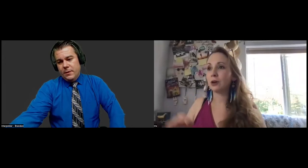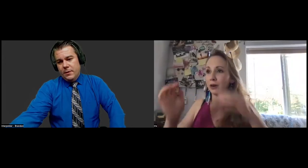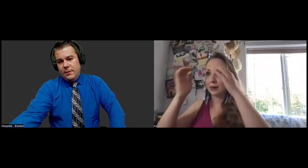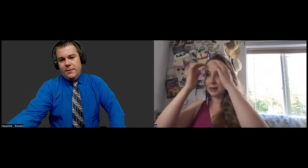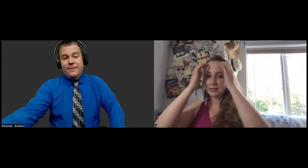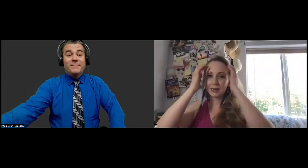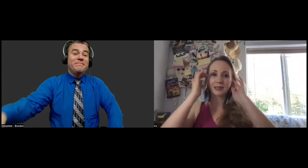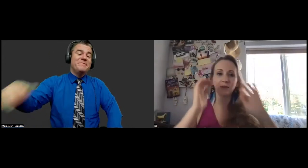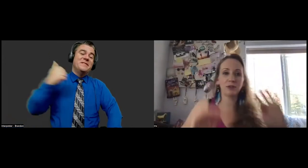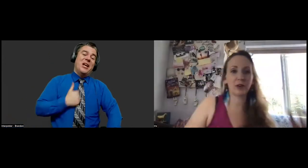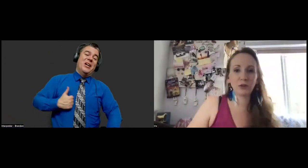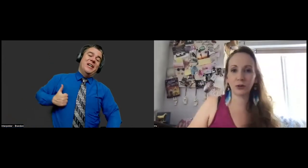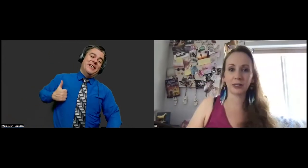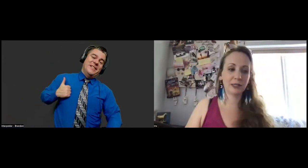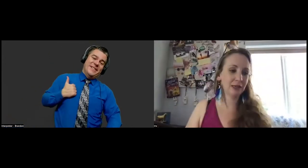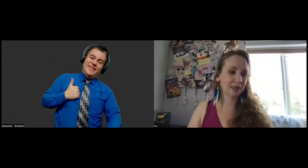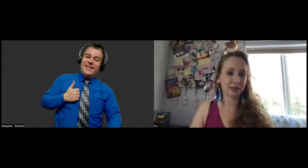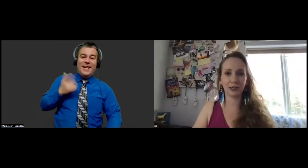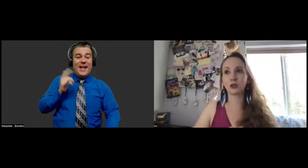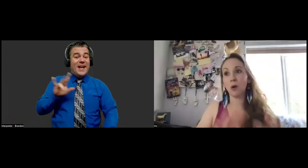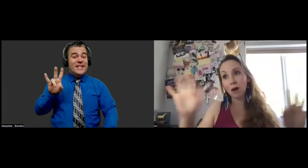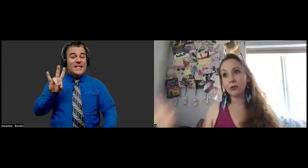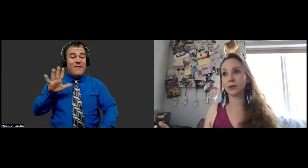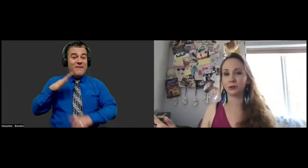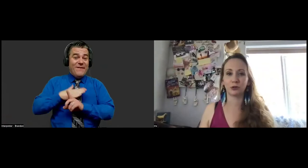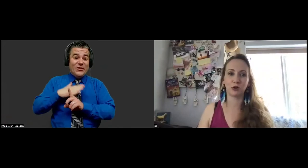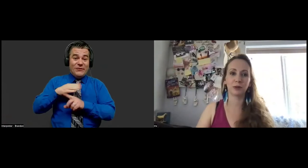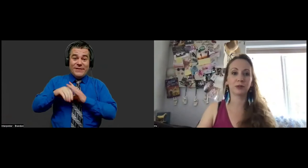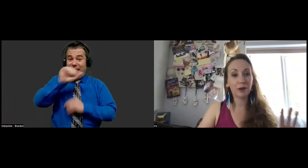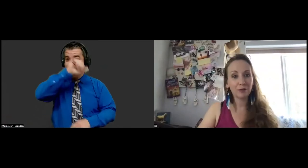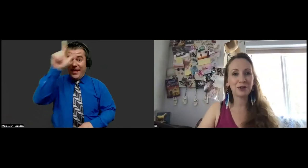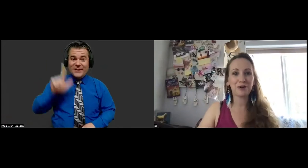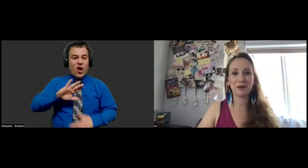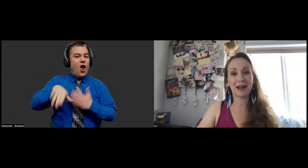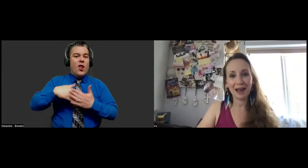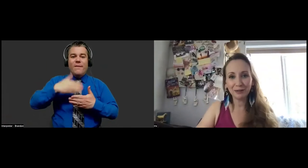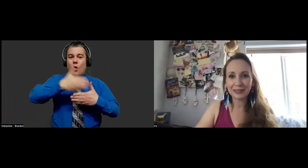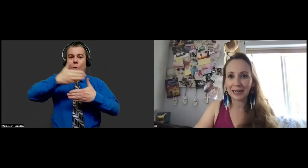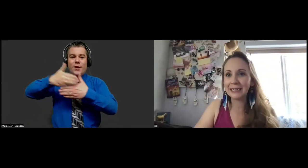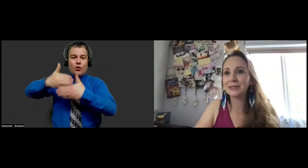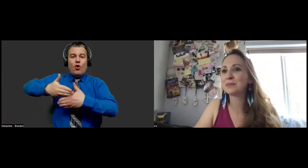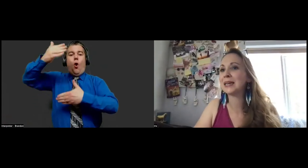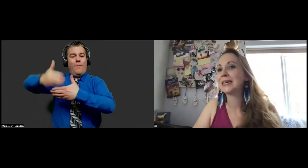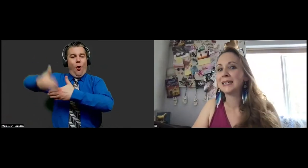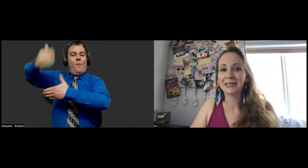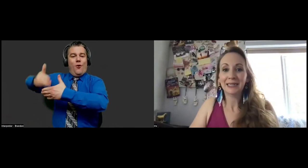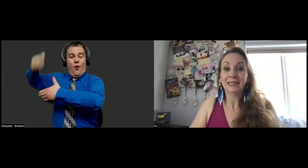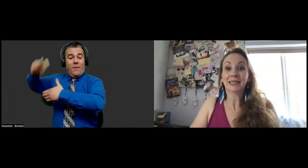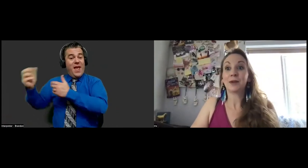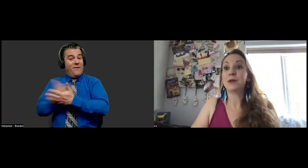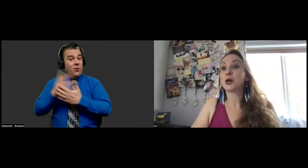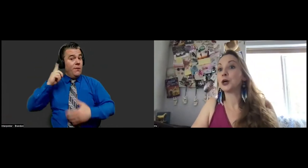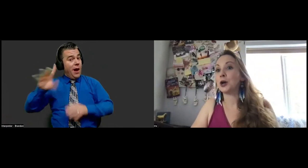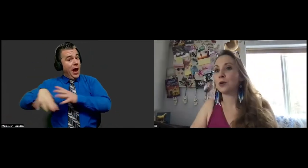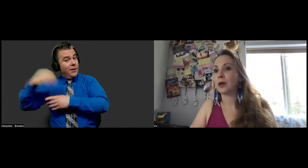So sorry, it's like 75 degrees in Alaska, and so all the windows are open, so everything going on outside